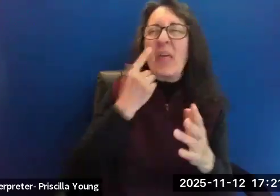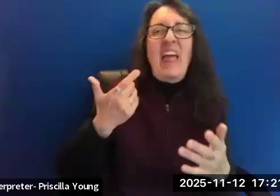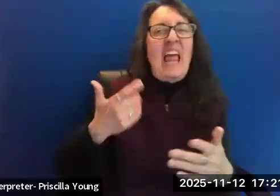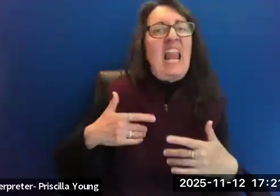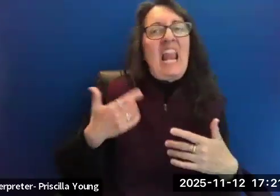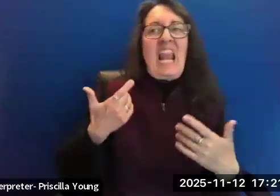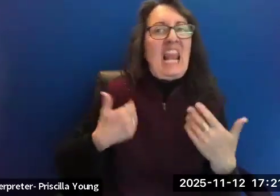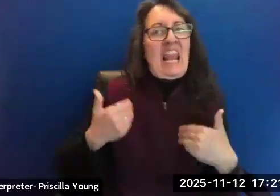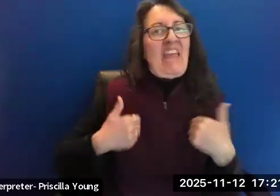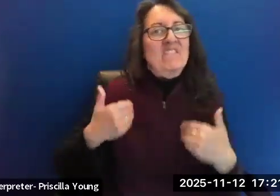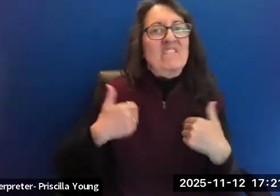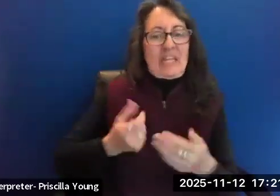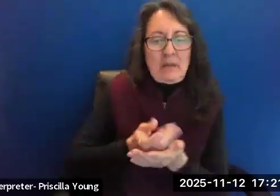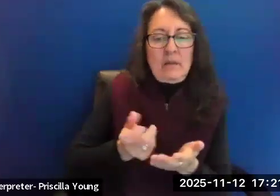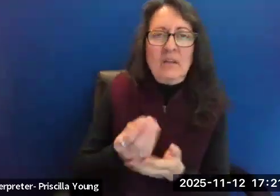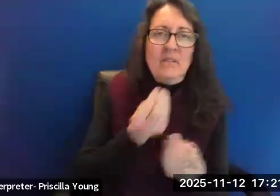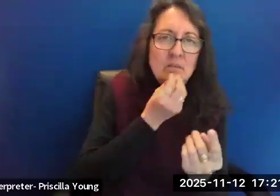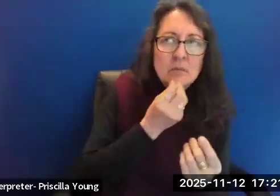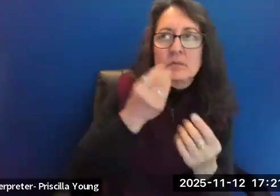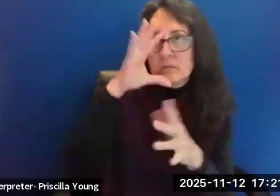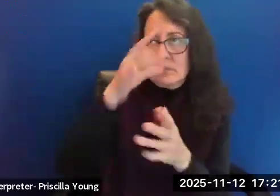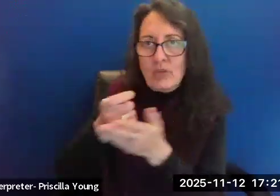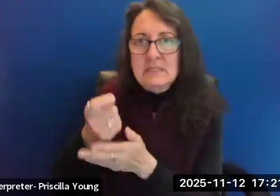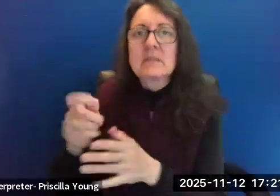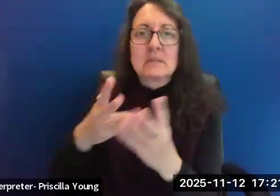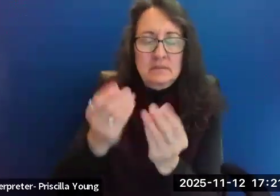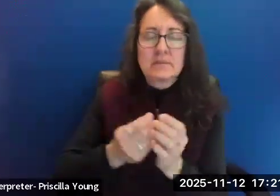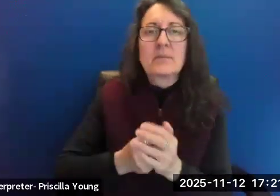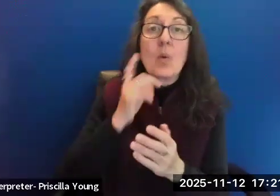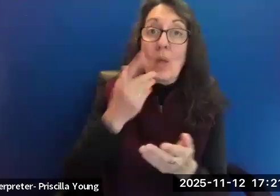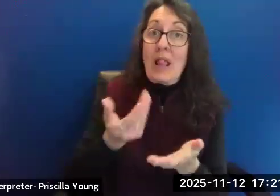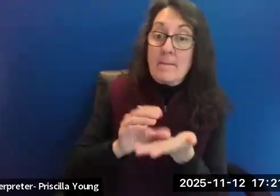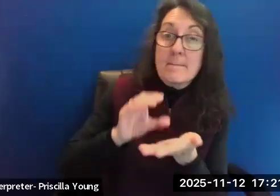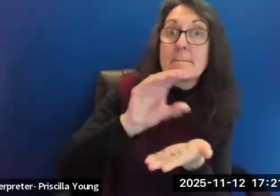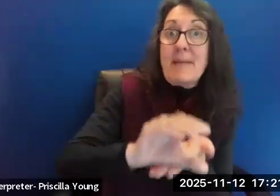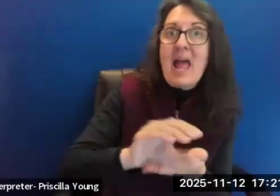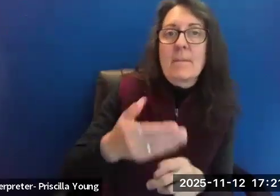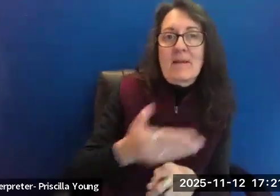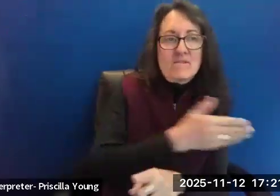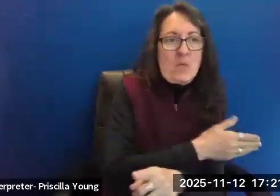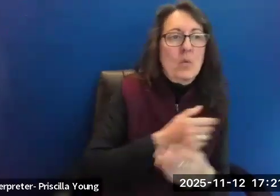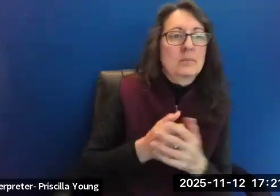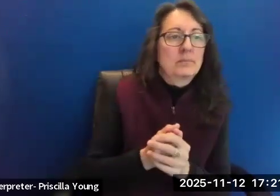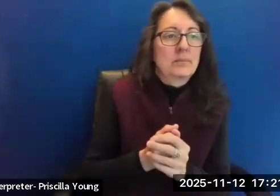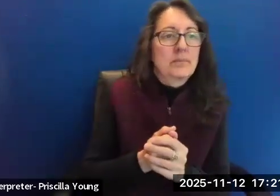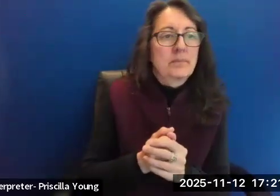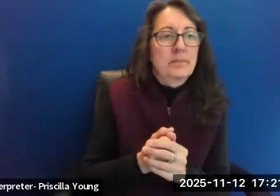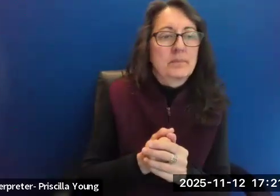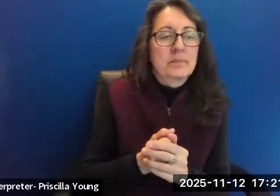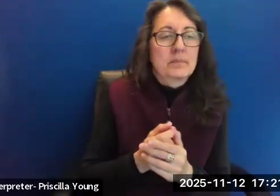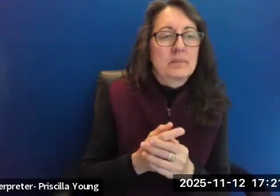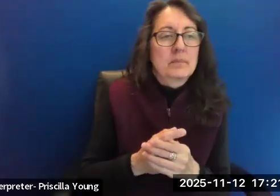the participant quarterly in advance, and there's no acquittal required on that bucket of funding.